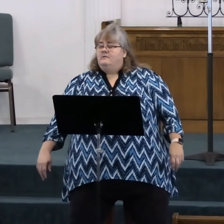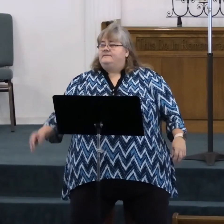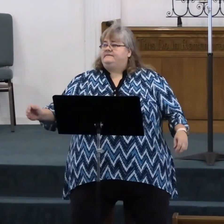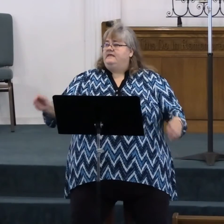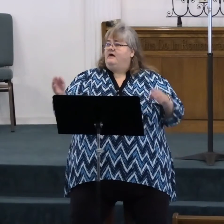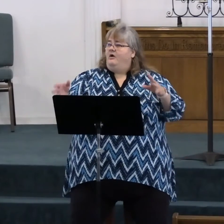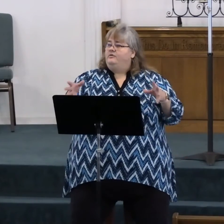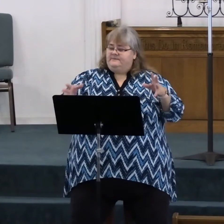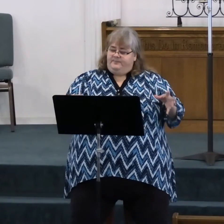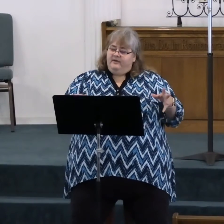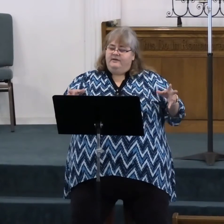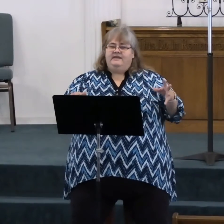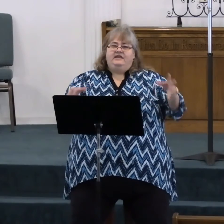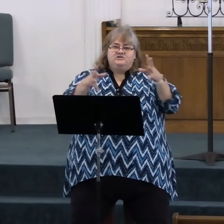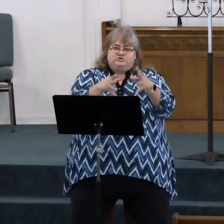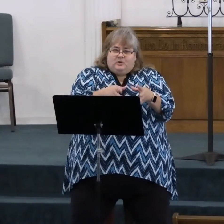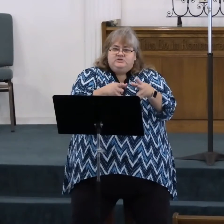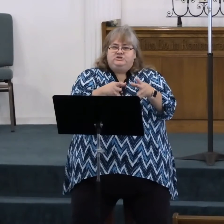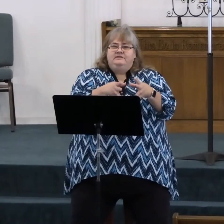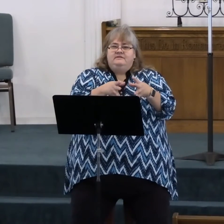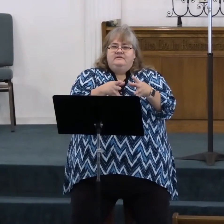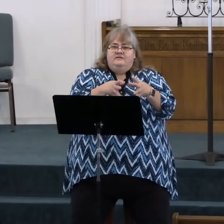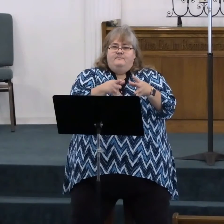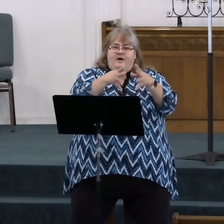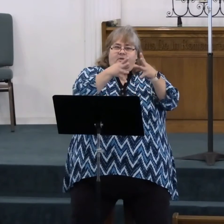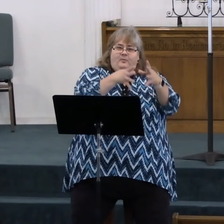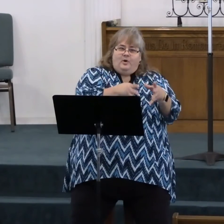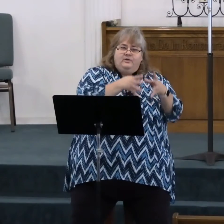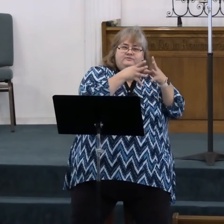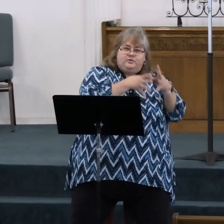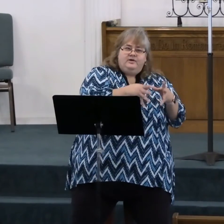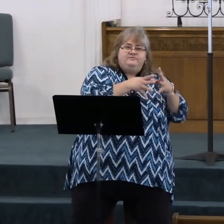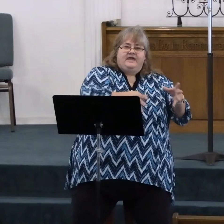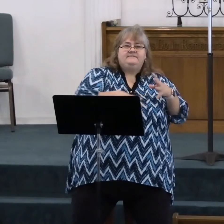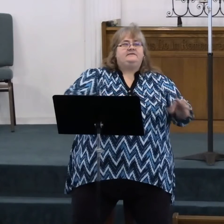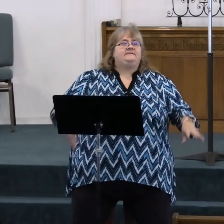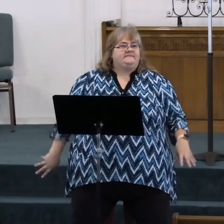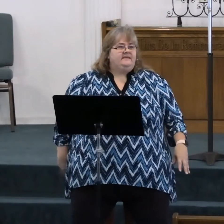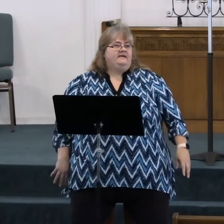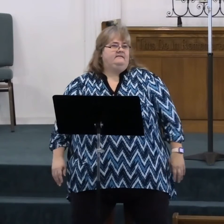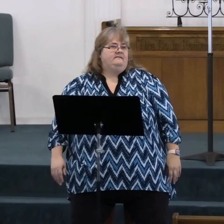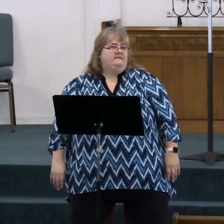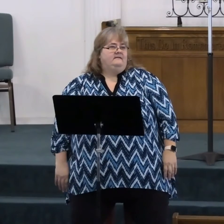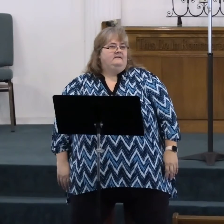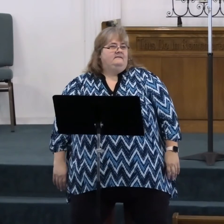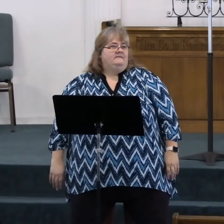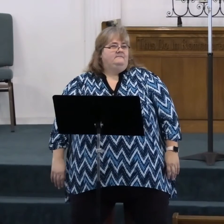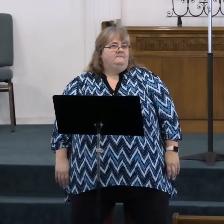But see, the Holy Spirit in instruction by the word of truth tells us it's sin.